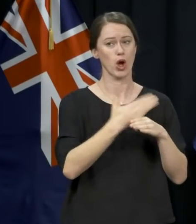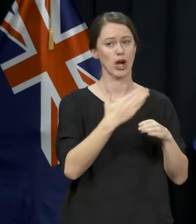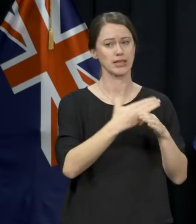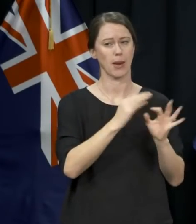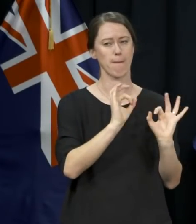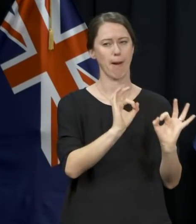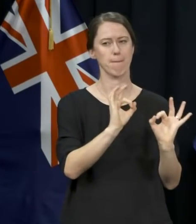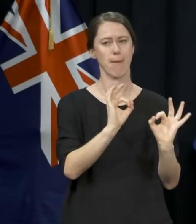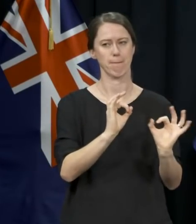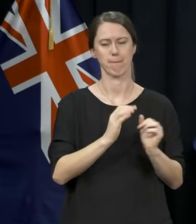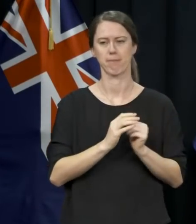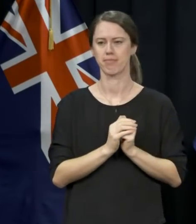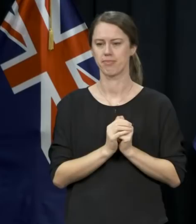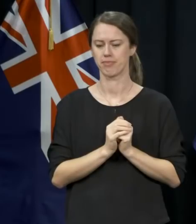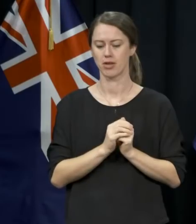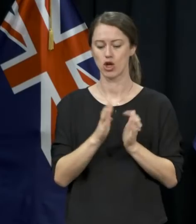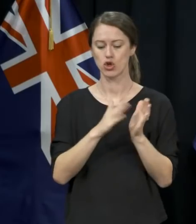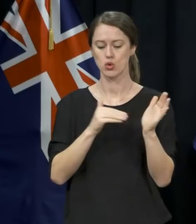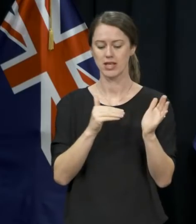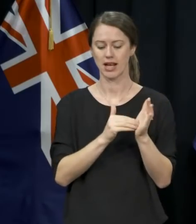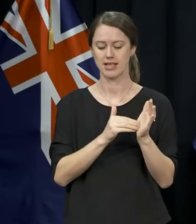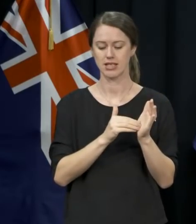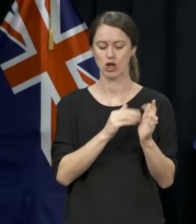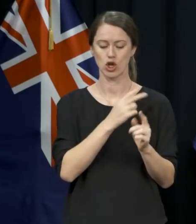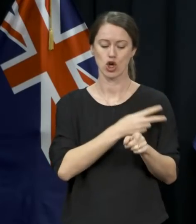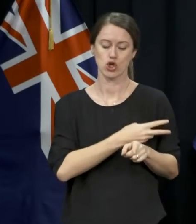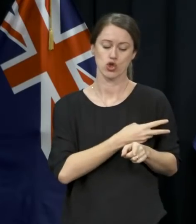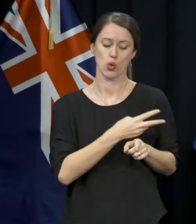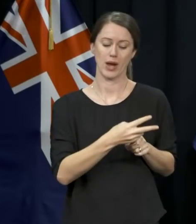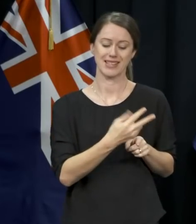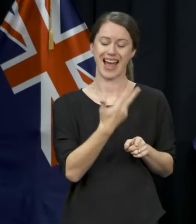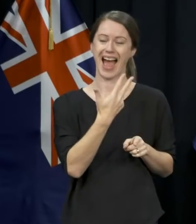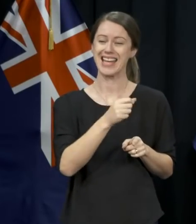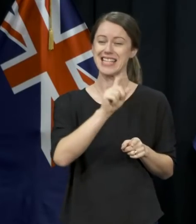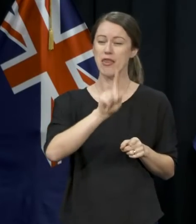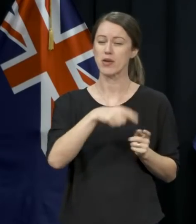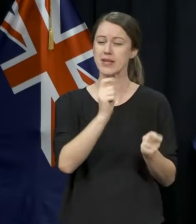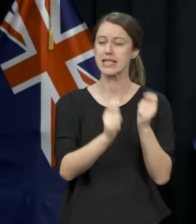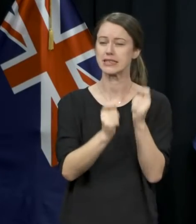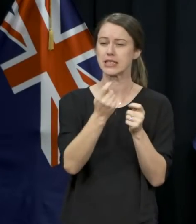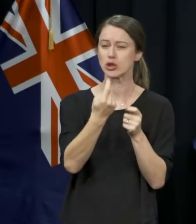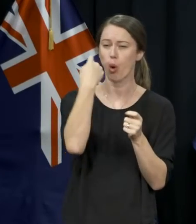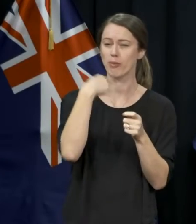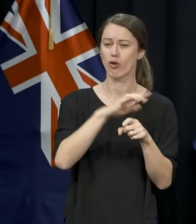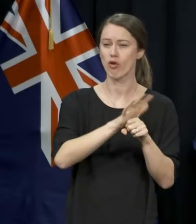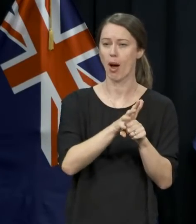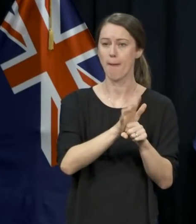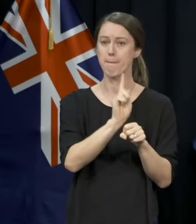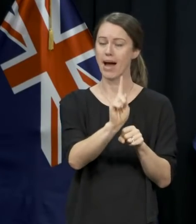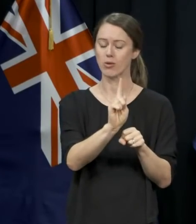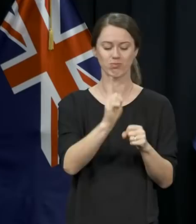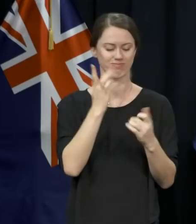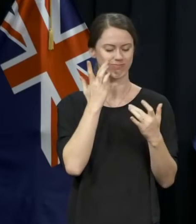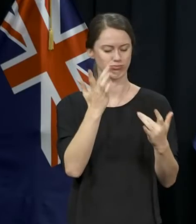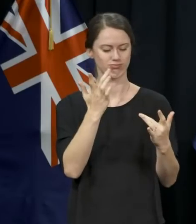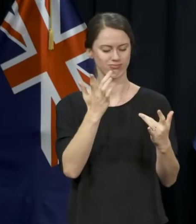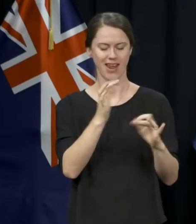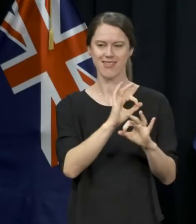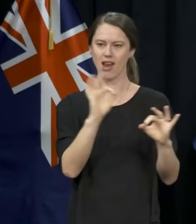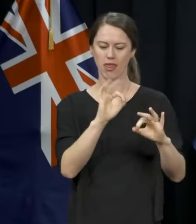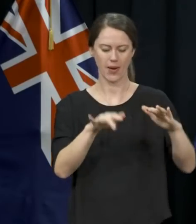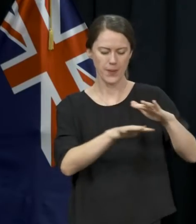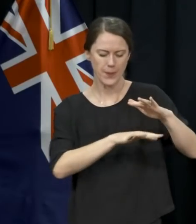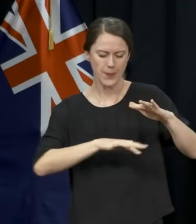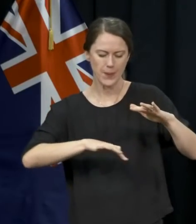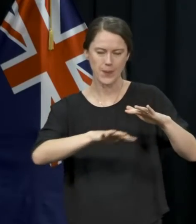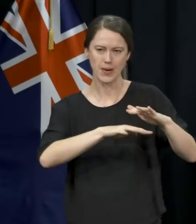more than 80,000 tests in the last 2 weeks alone, we have no evidence of community transmission. The only